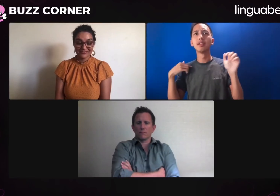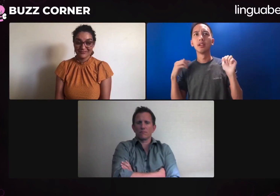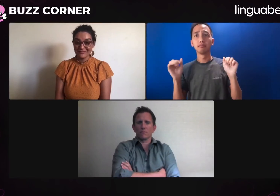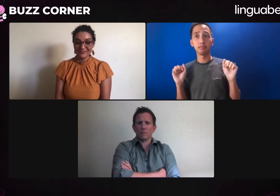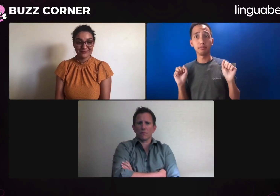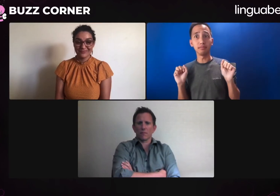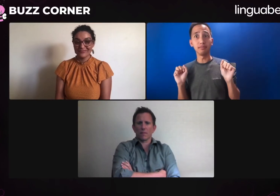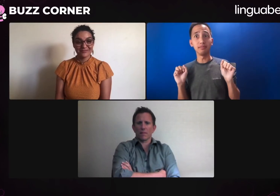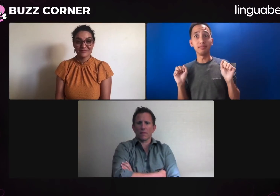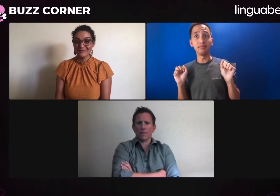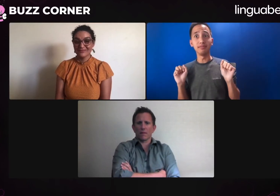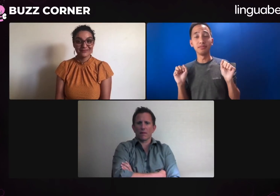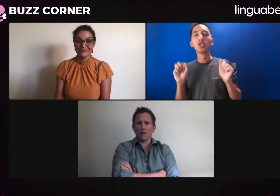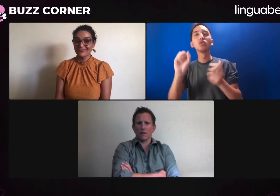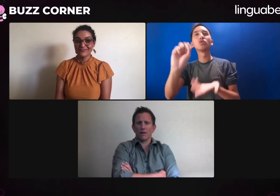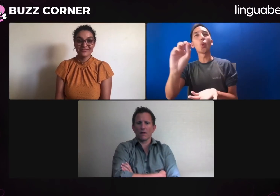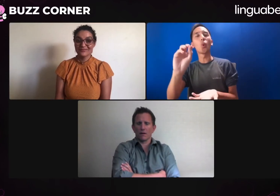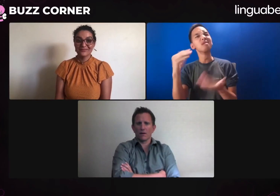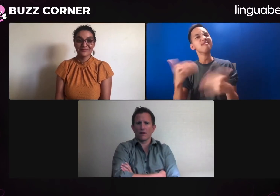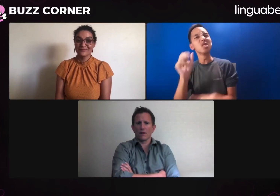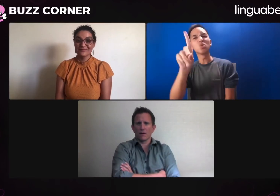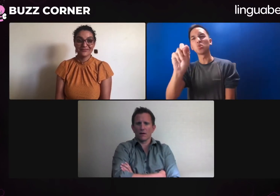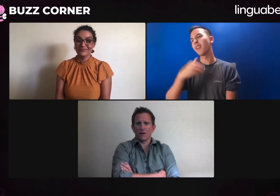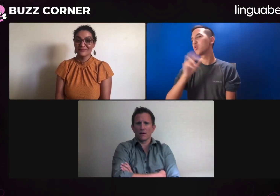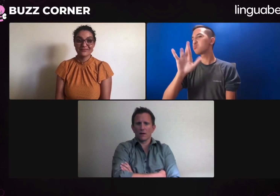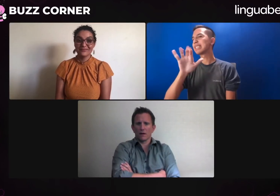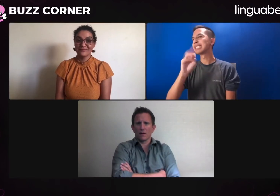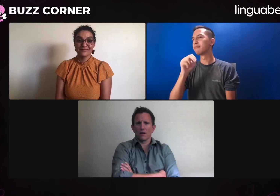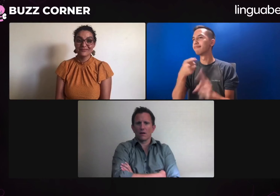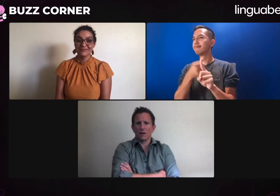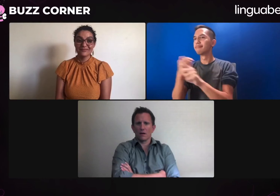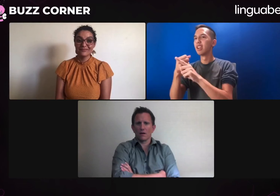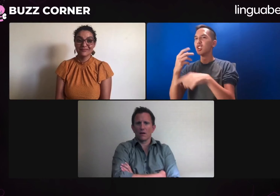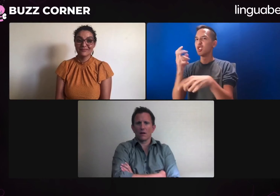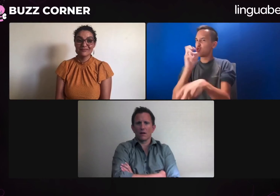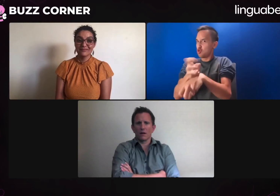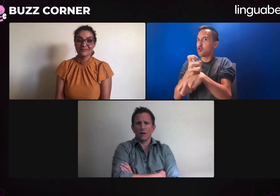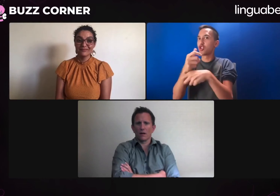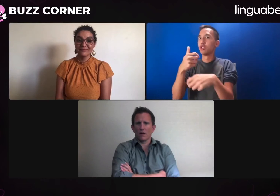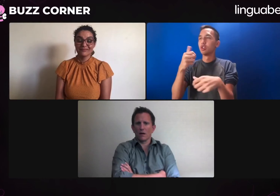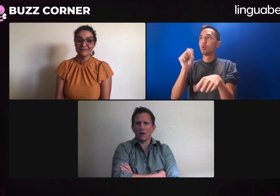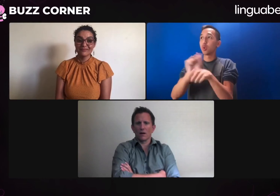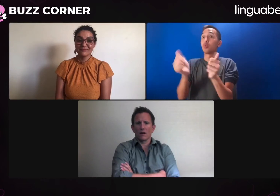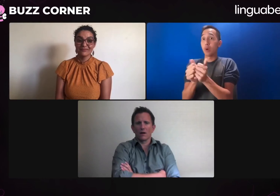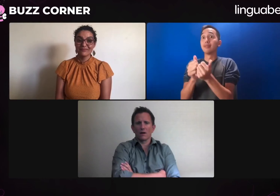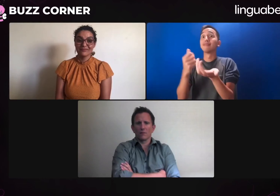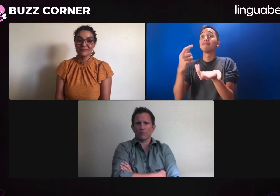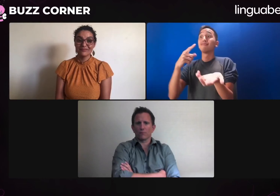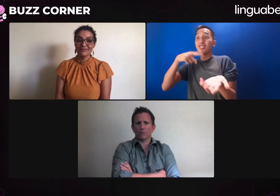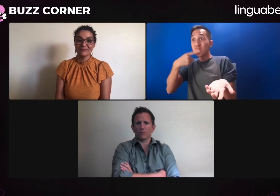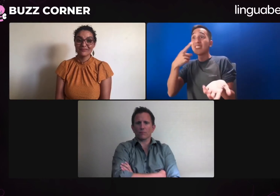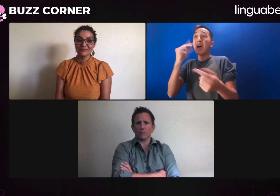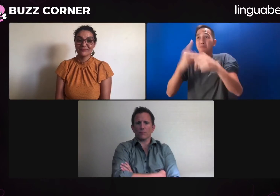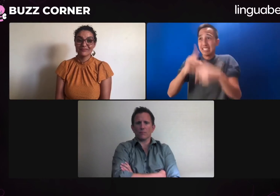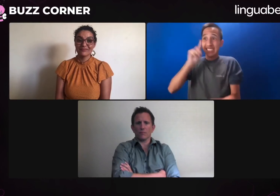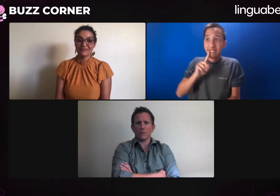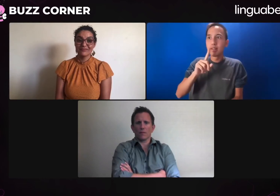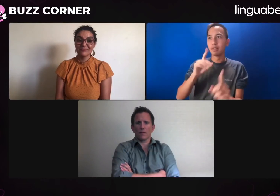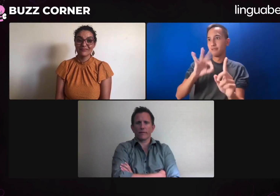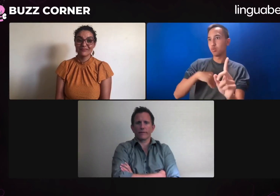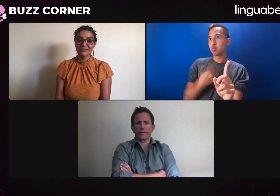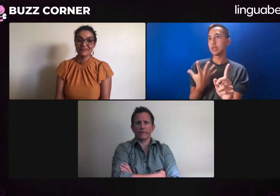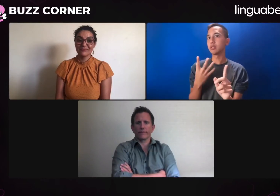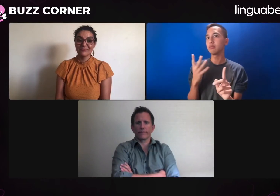And that went out to the universe. So yes, there is racism, and it's so hard to work